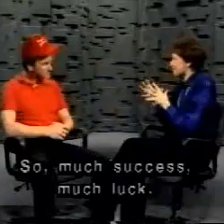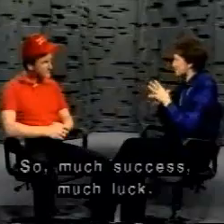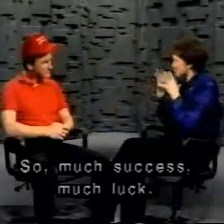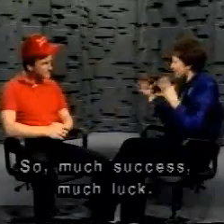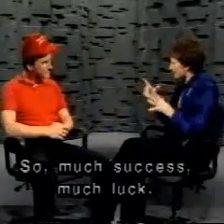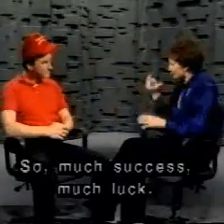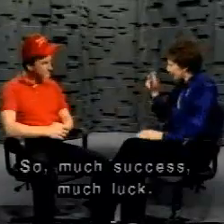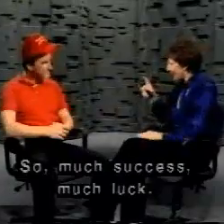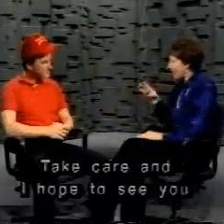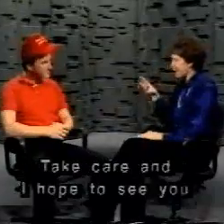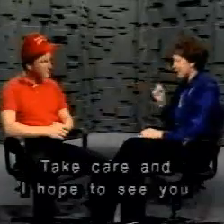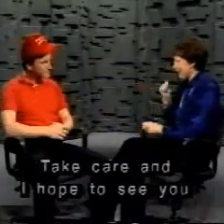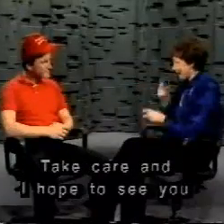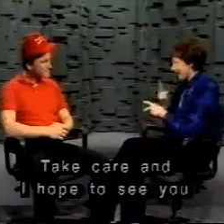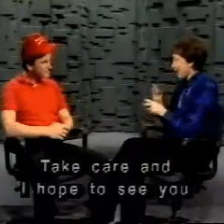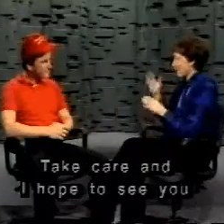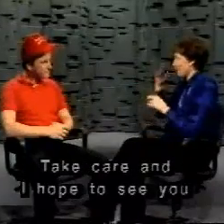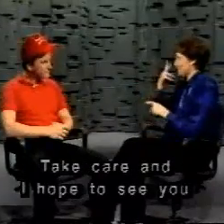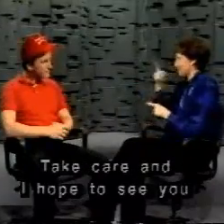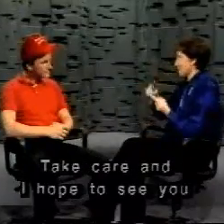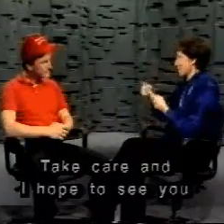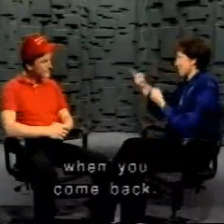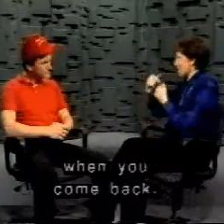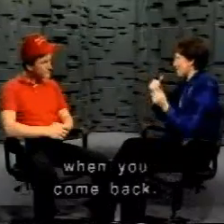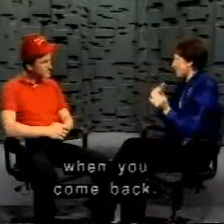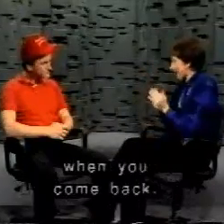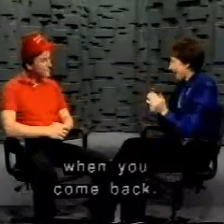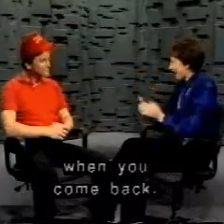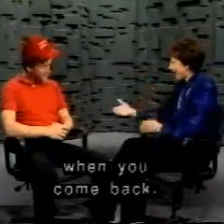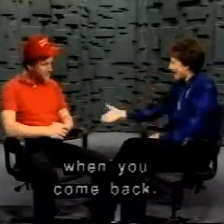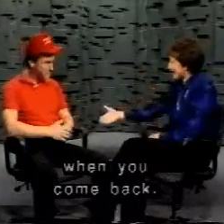luck. Take care, and I hope to see you when you come back.